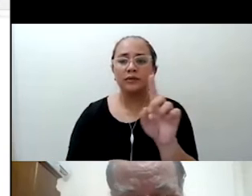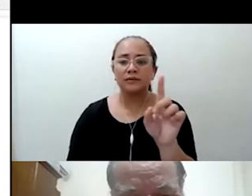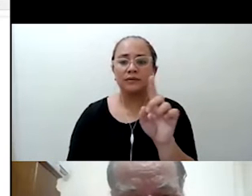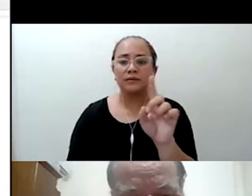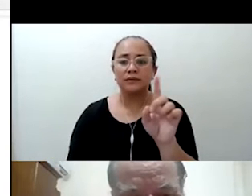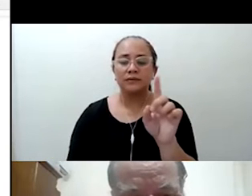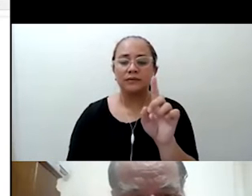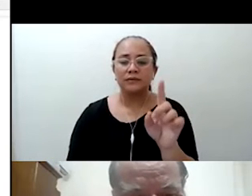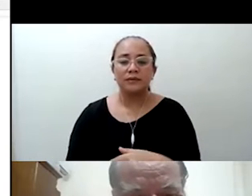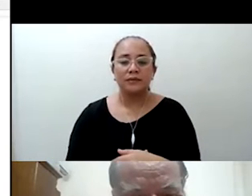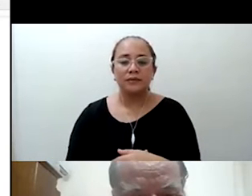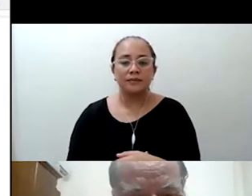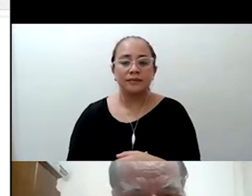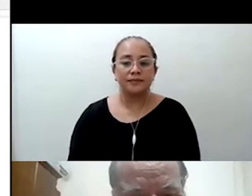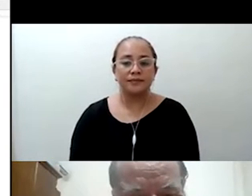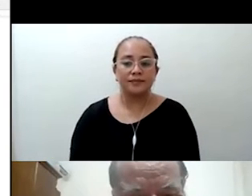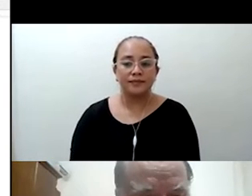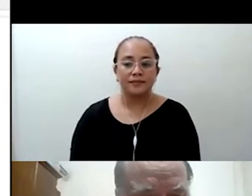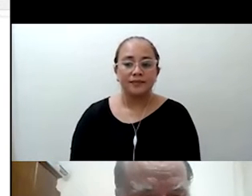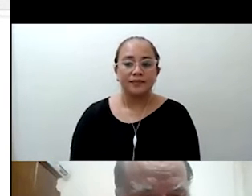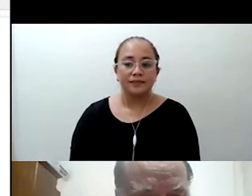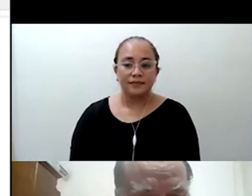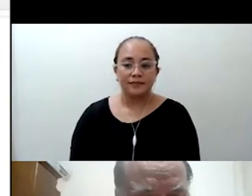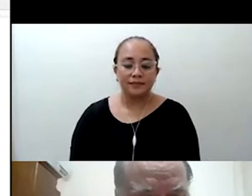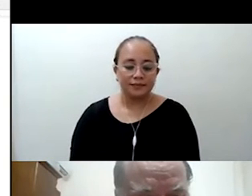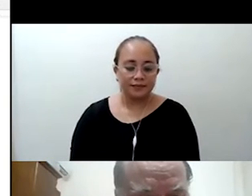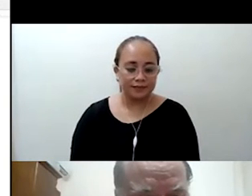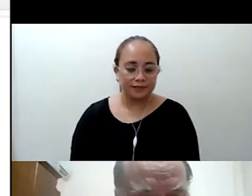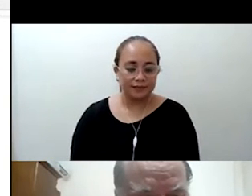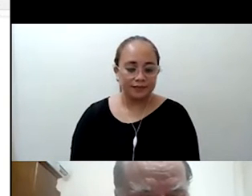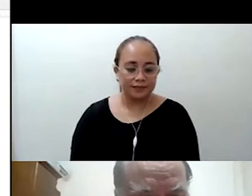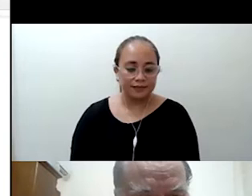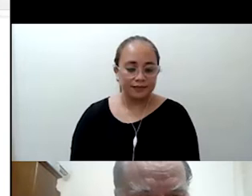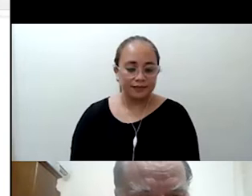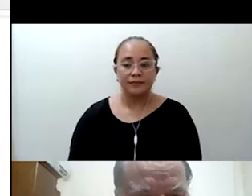Meng is signing I. Nat is signing G.